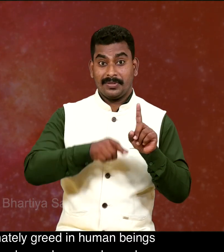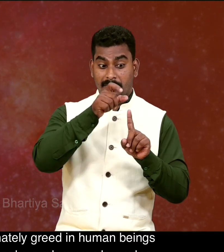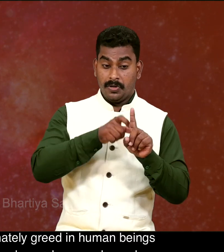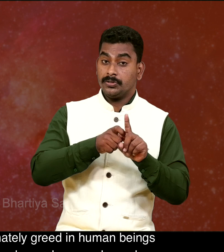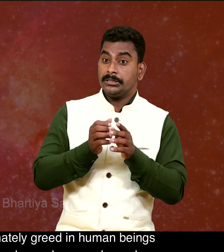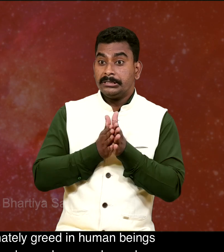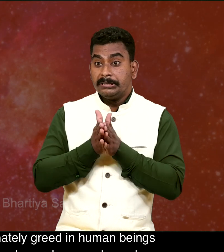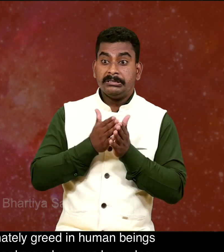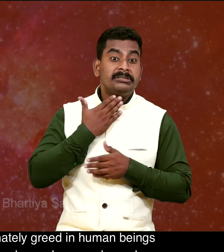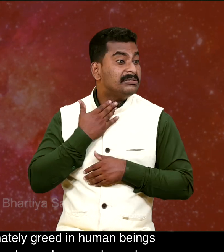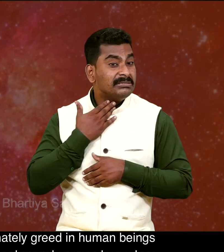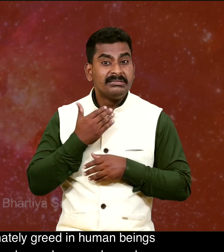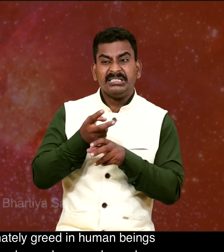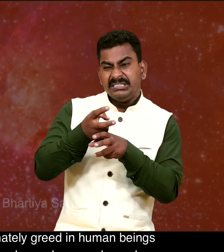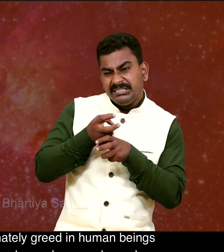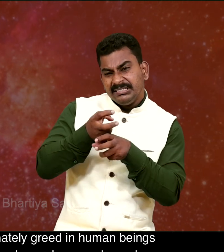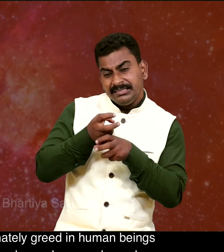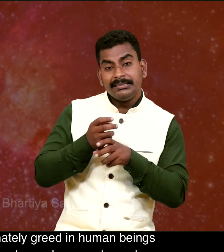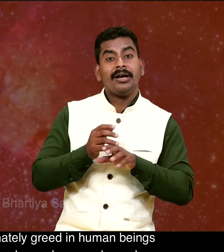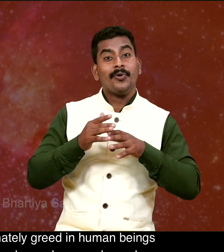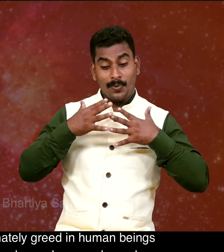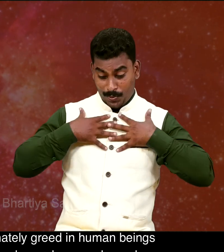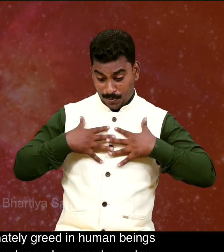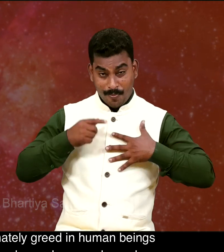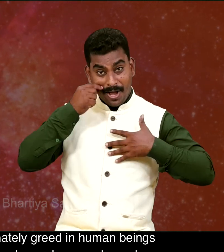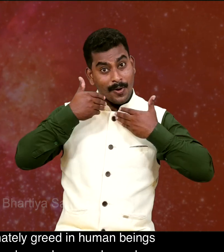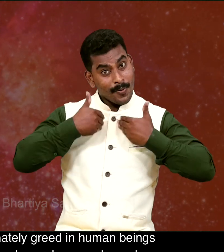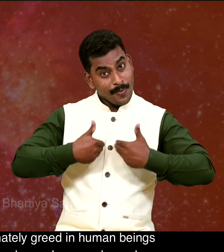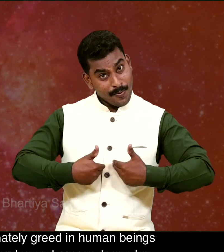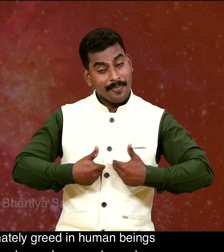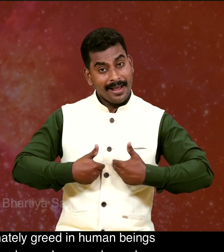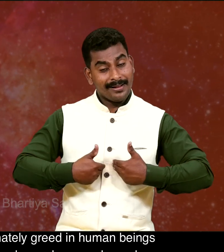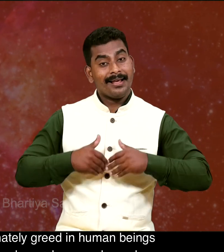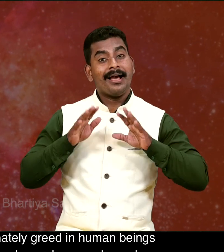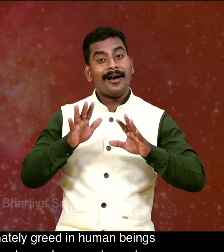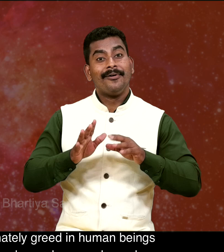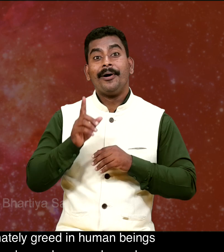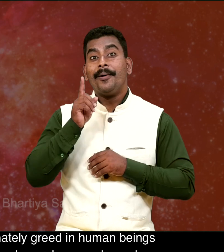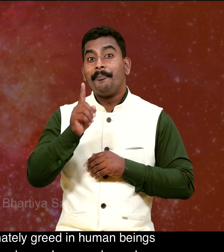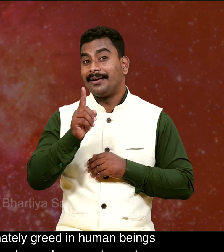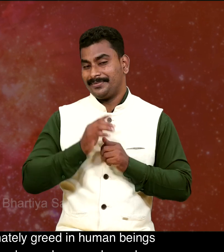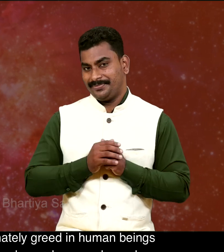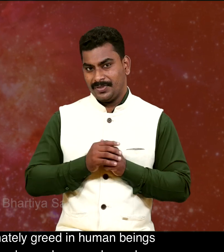Unfortunately, greed in human beings is not based upon how much one